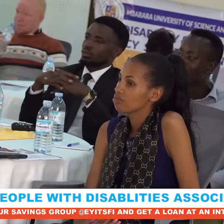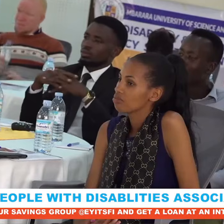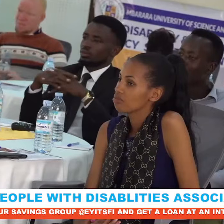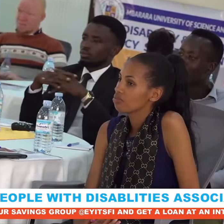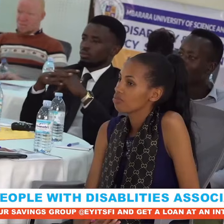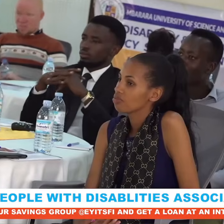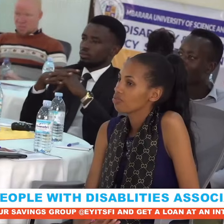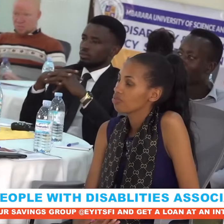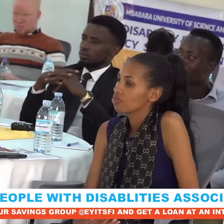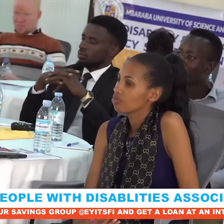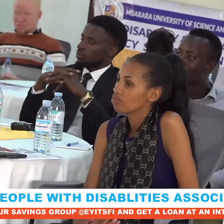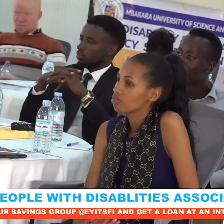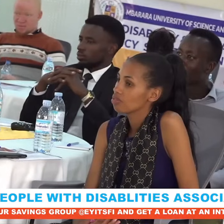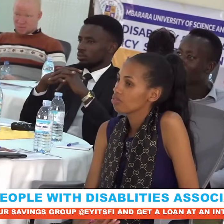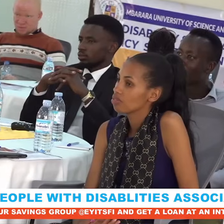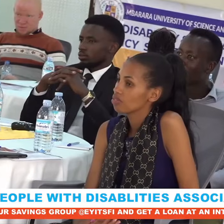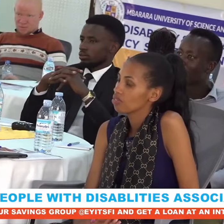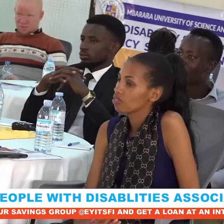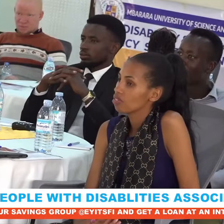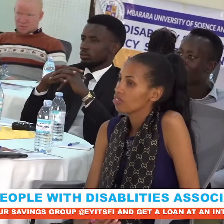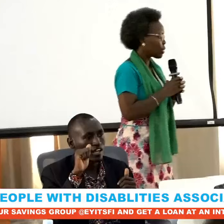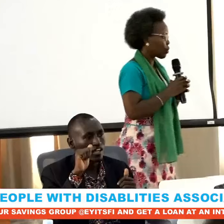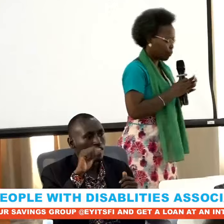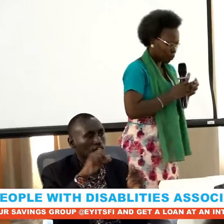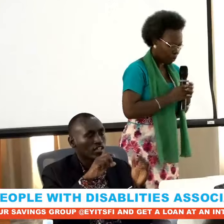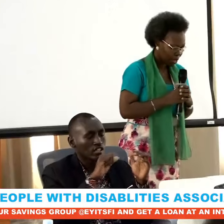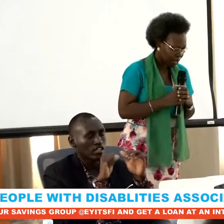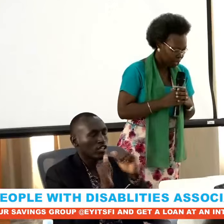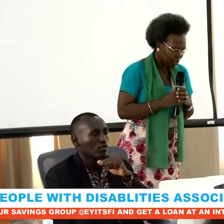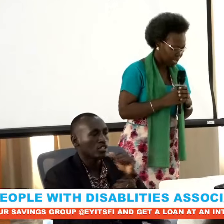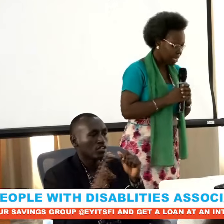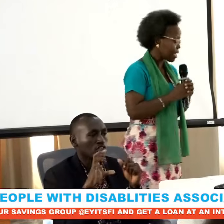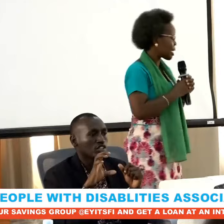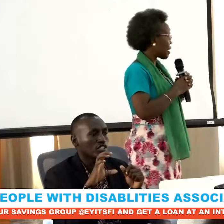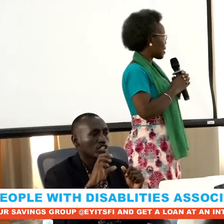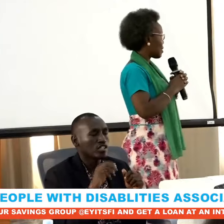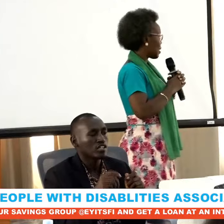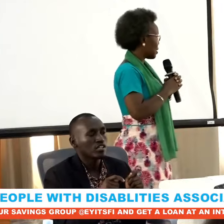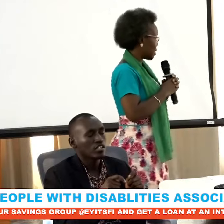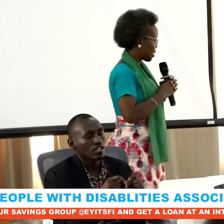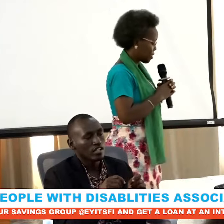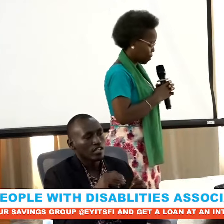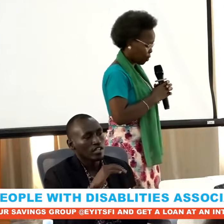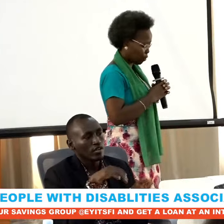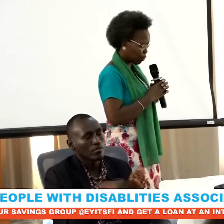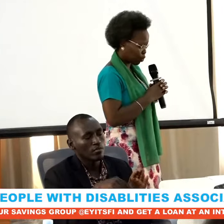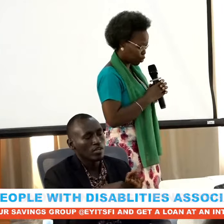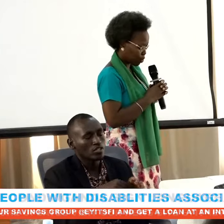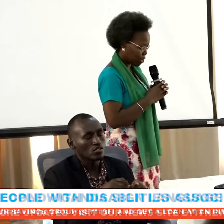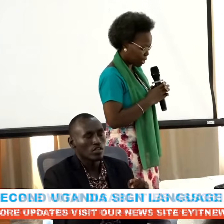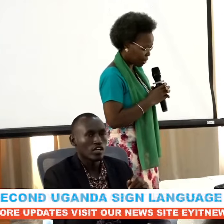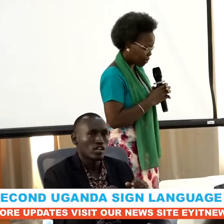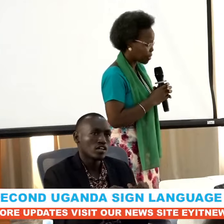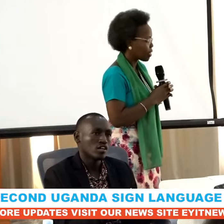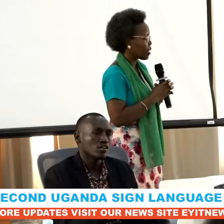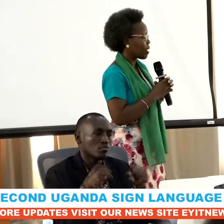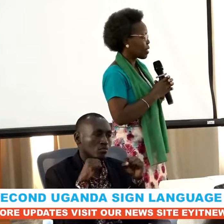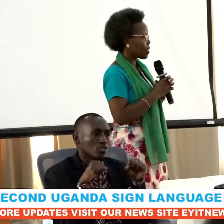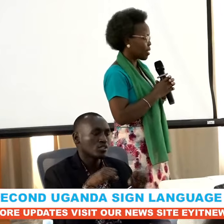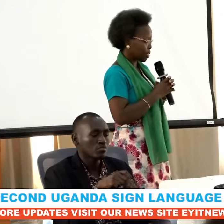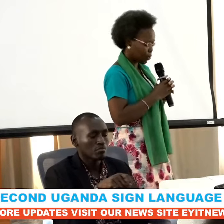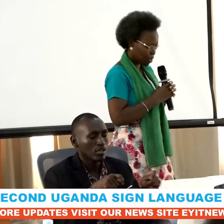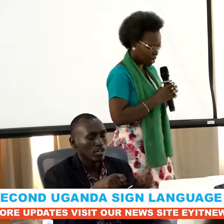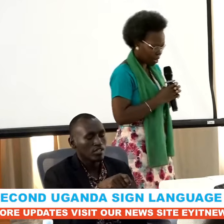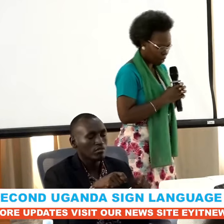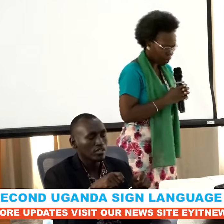Professor Nixon Kamkama, members of top management here, the Dean of Students,